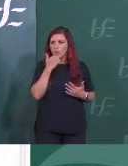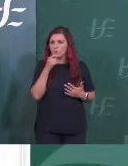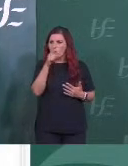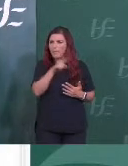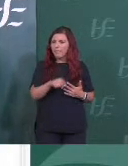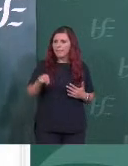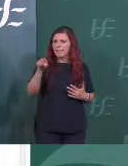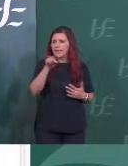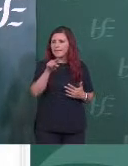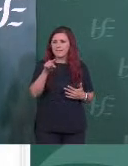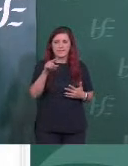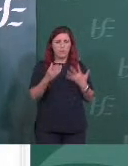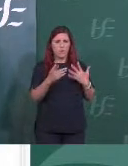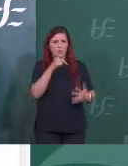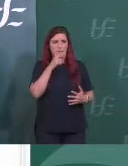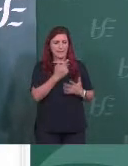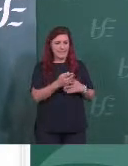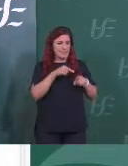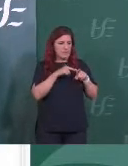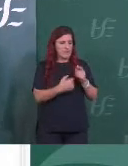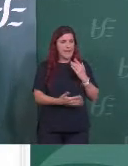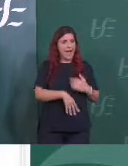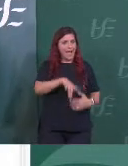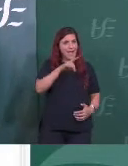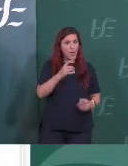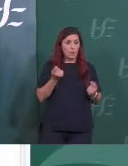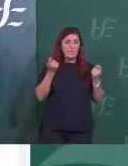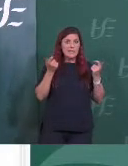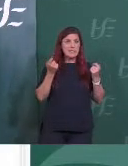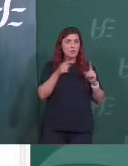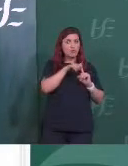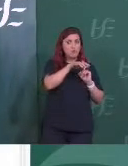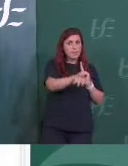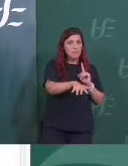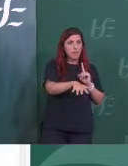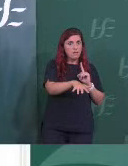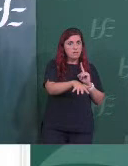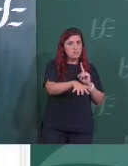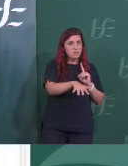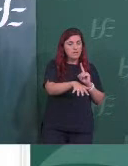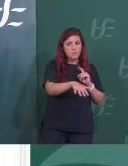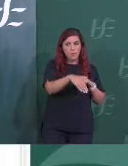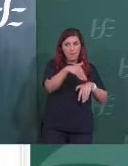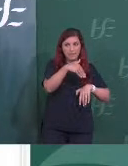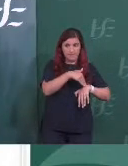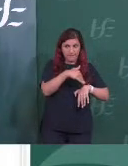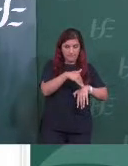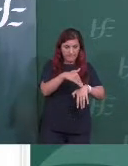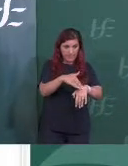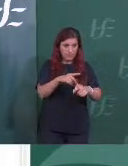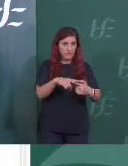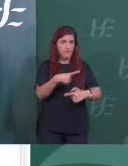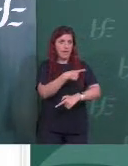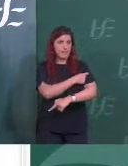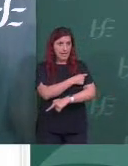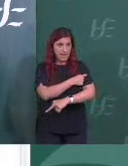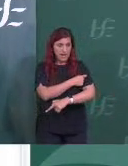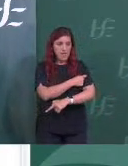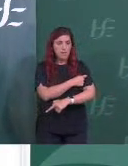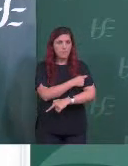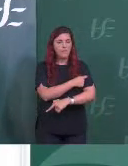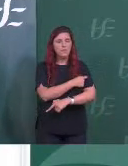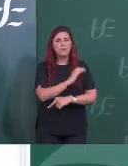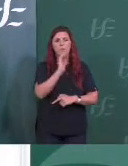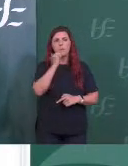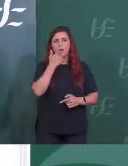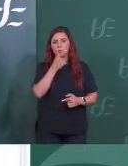is the transmissibility of the virus and the effectiveness of the vaccine itself. And